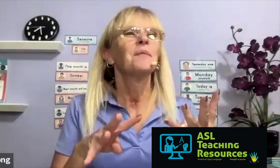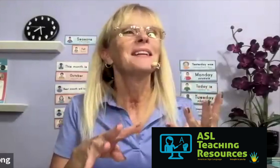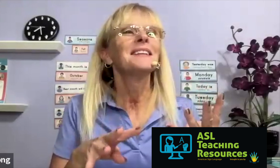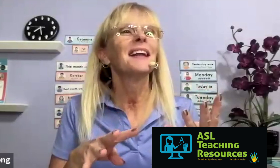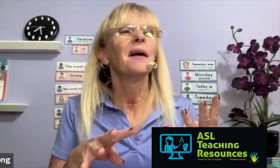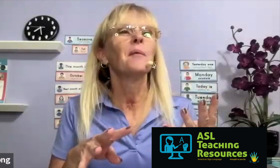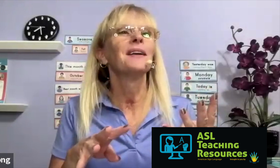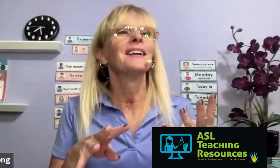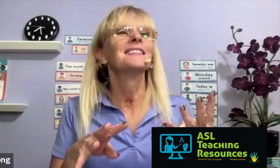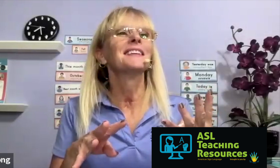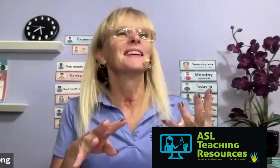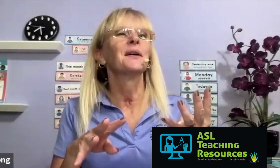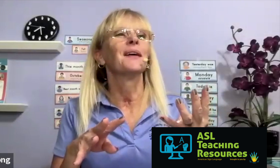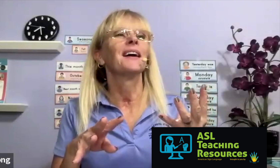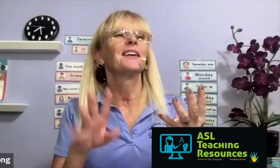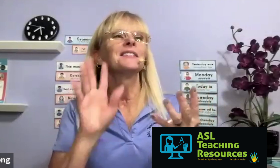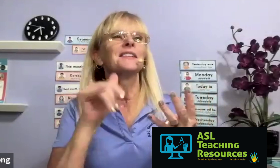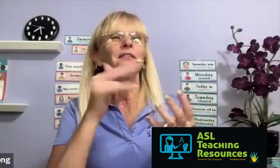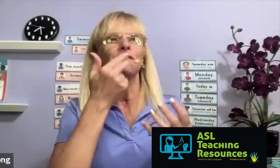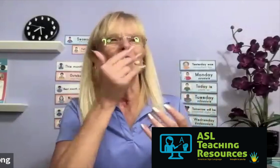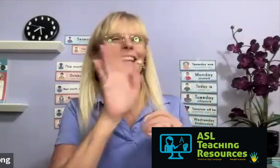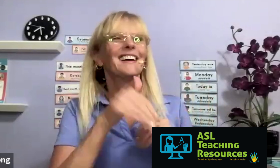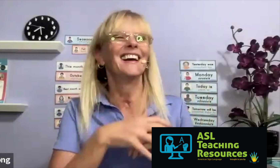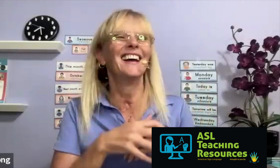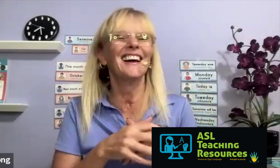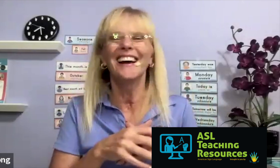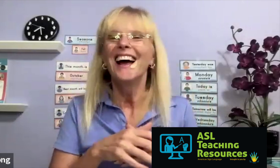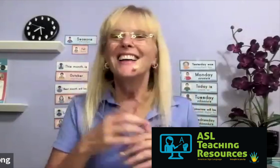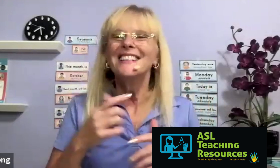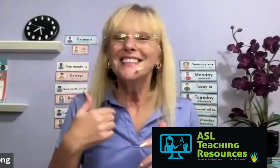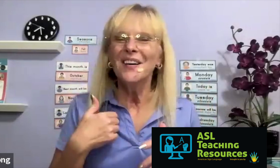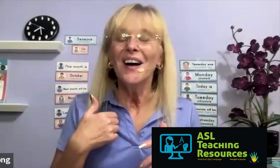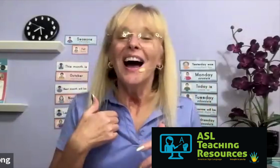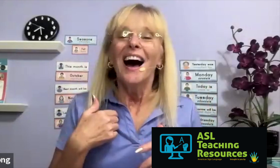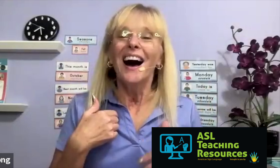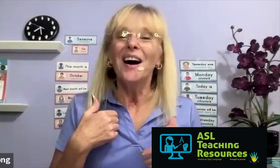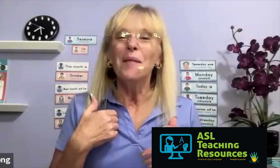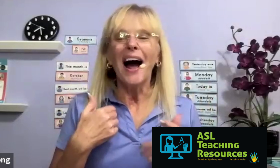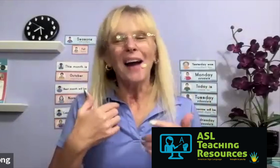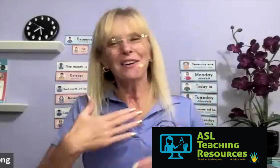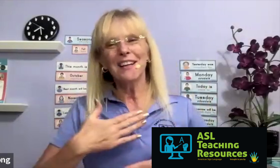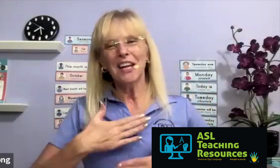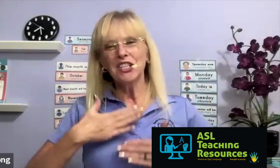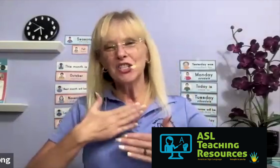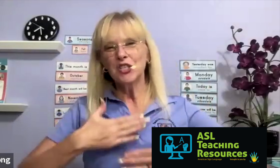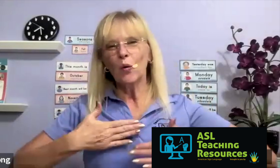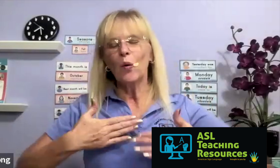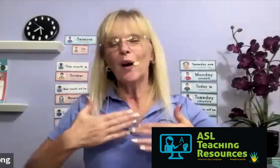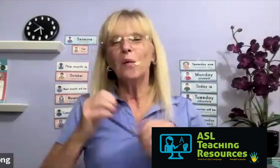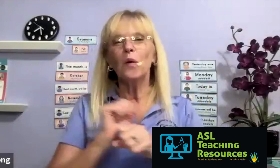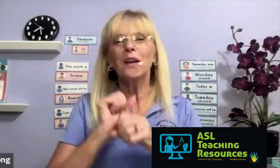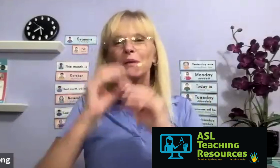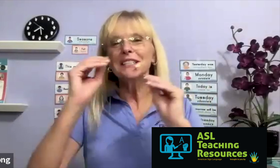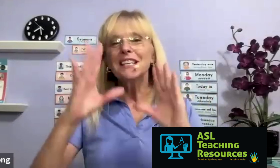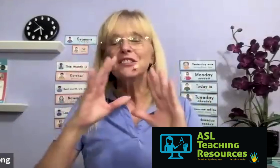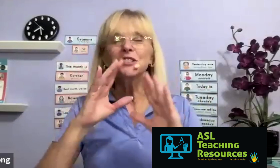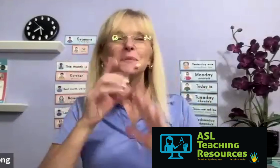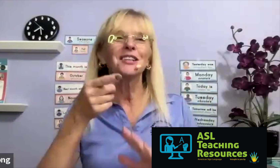Helping isn't help when it's incorrect. You're so funny. So I really enjoy working with teachers because